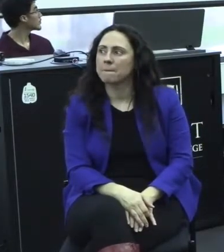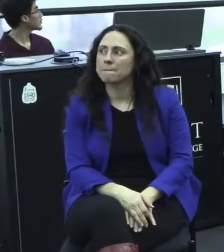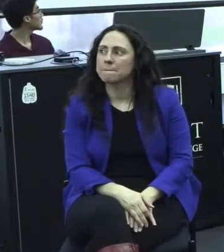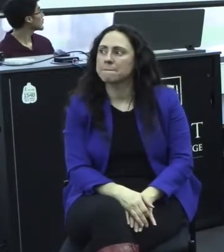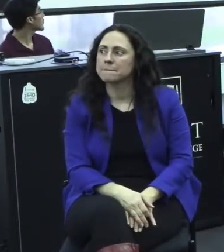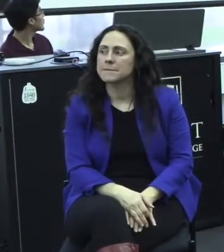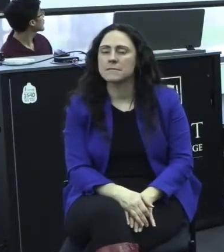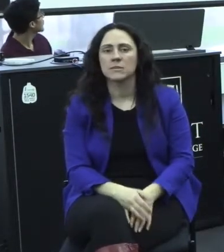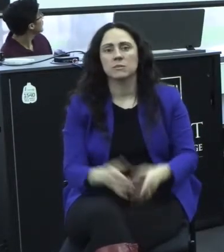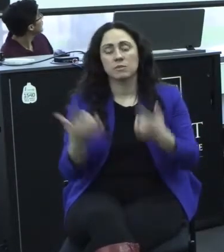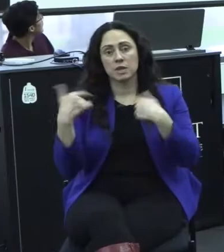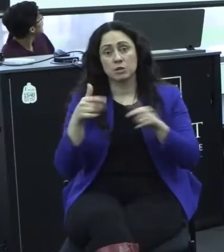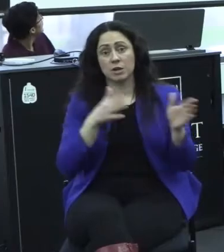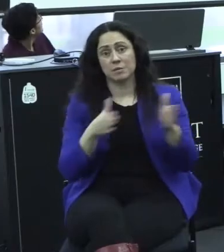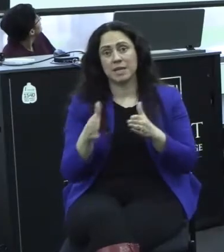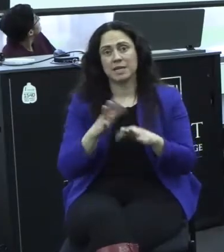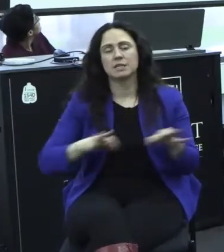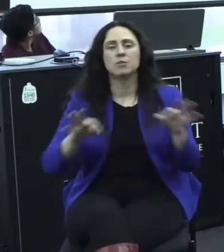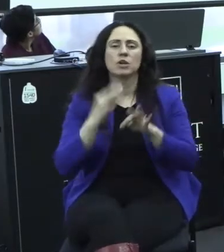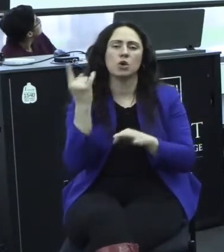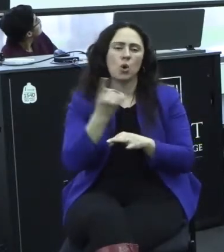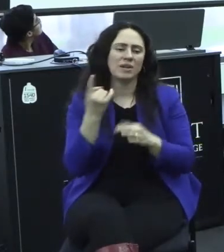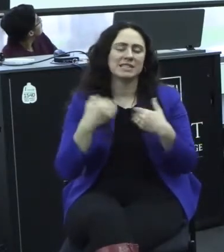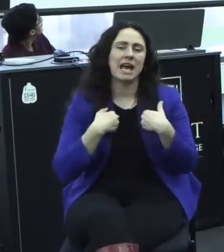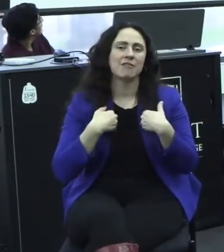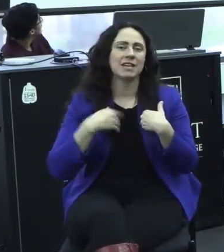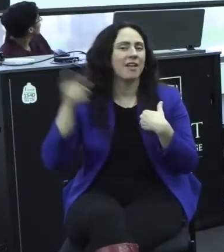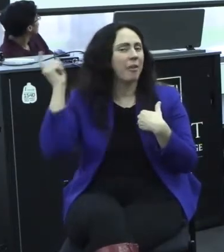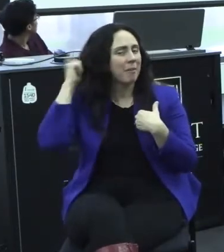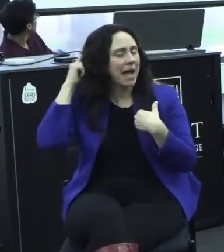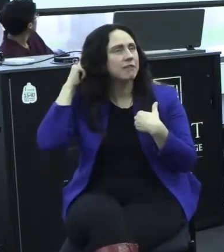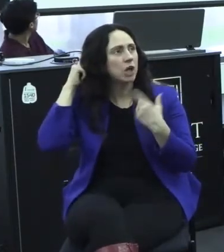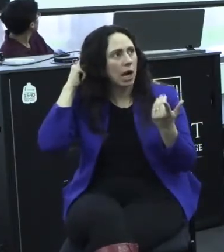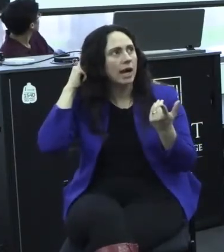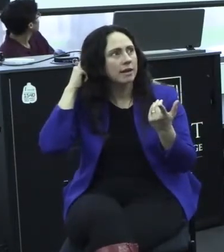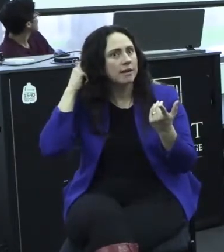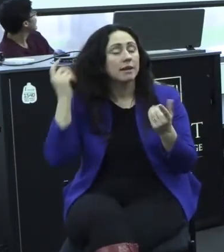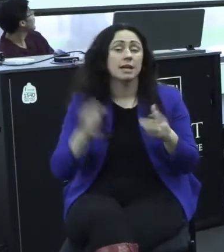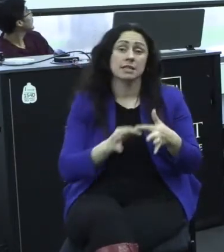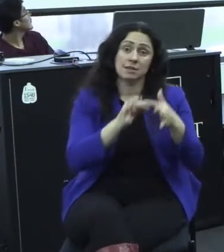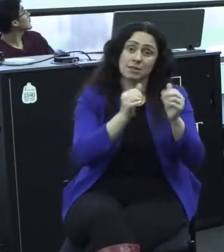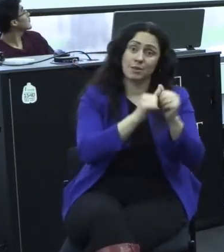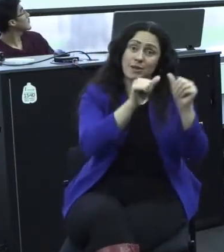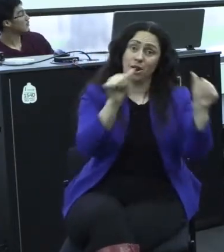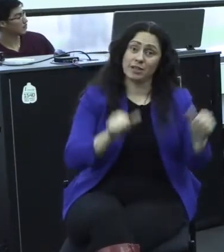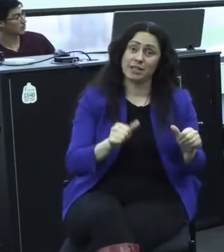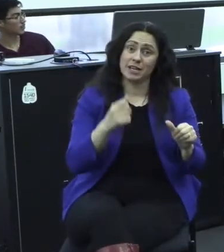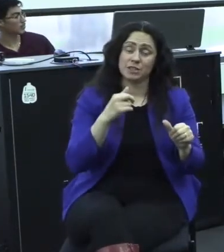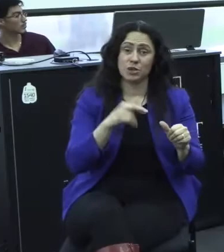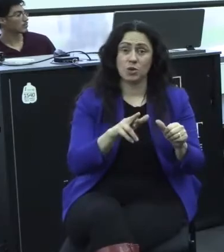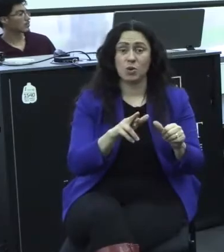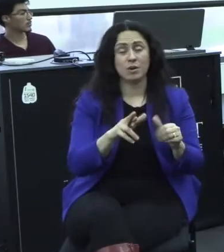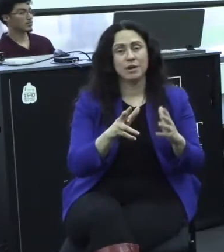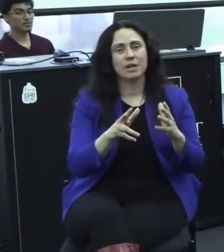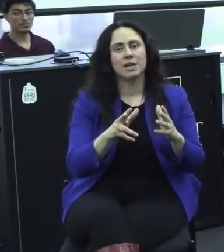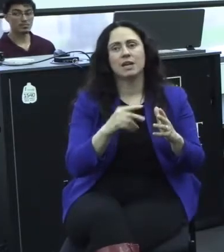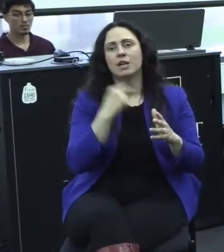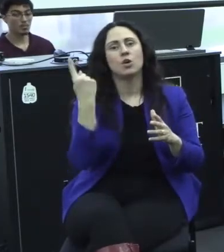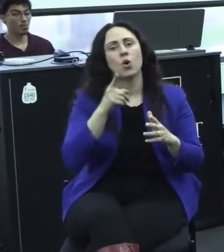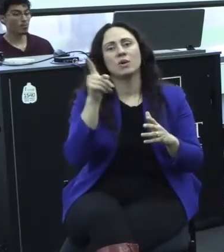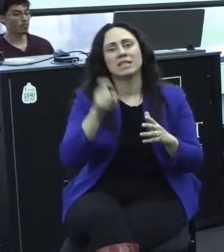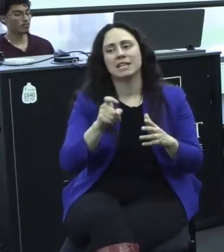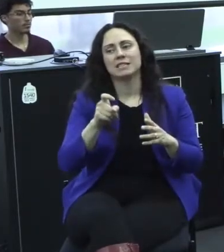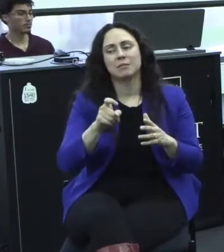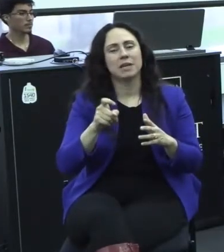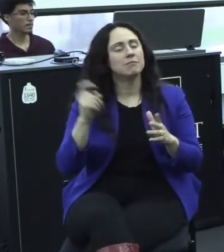During planning, it's important to always have it in the back of your head, especially if you're going to architecture or you're going into interior design. It always has to be in